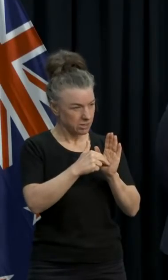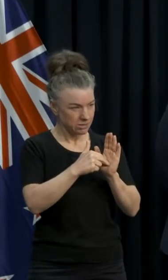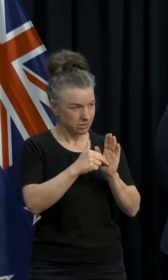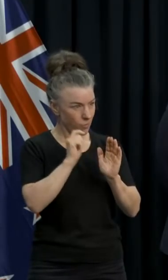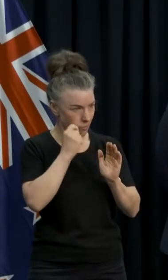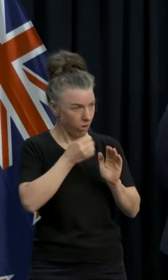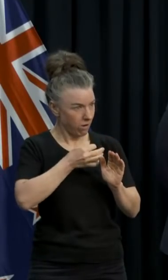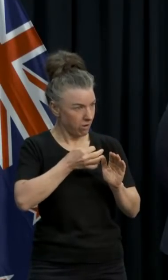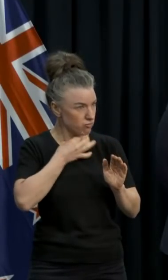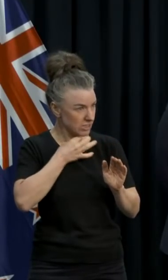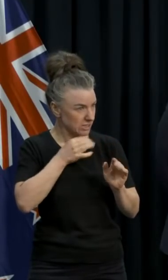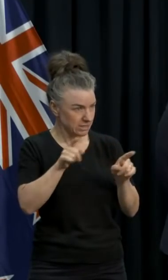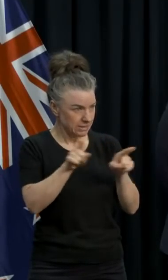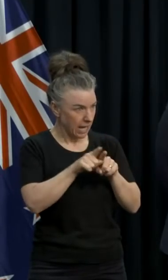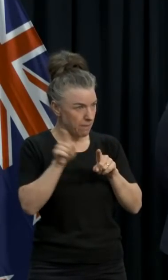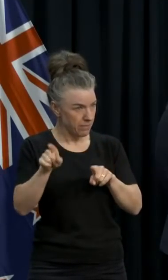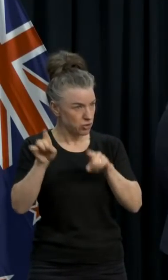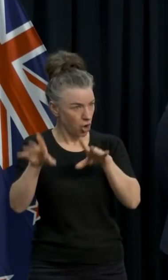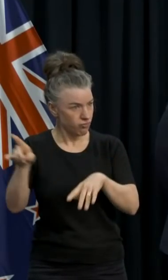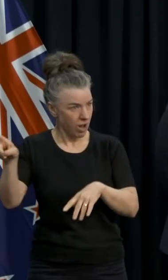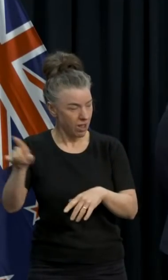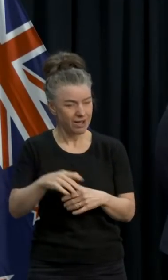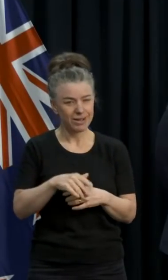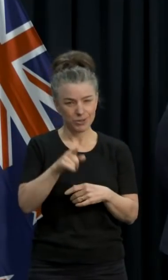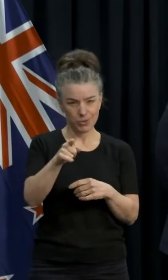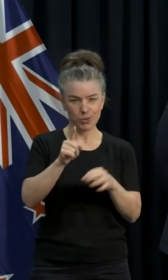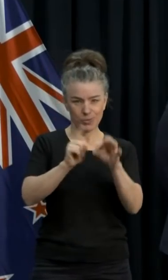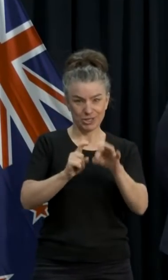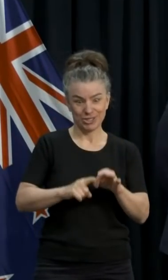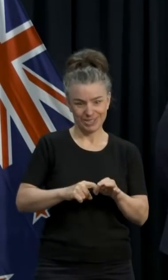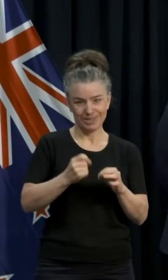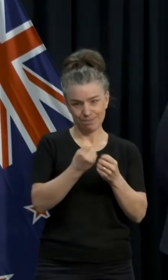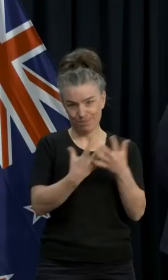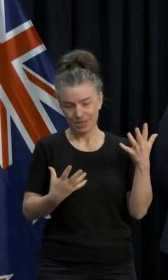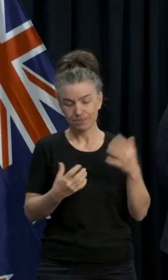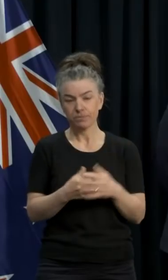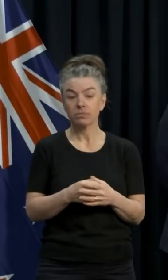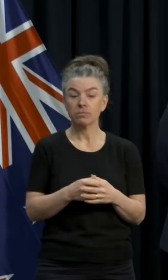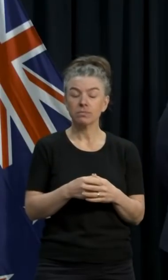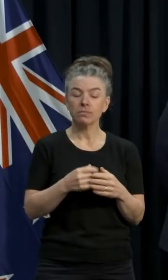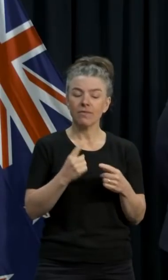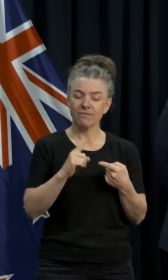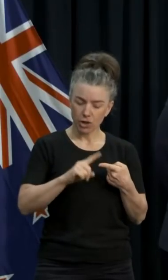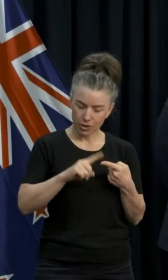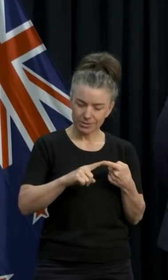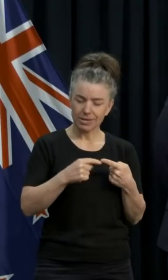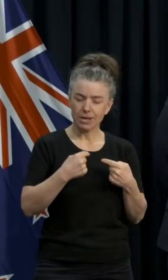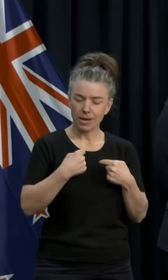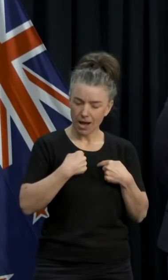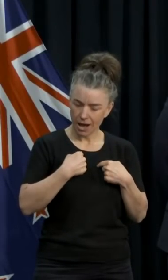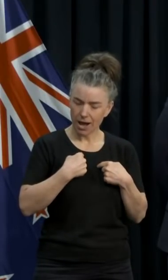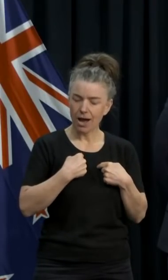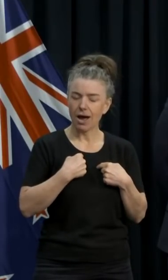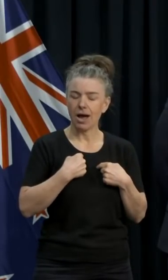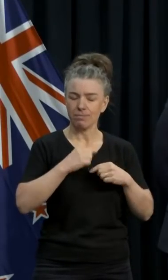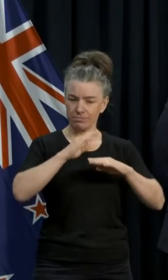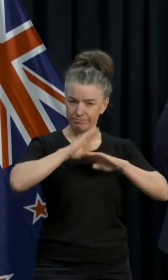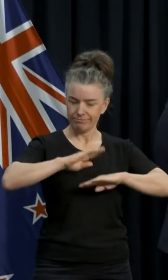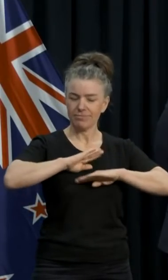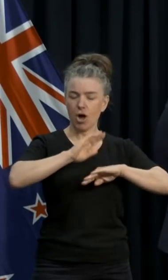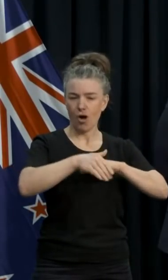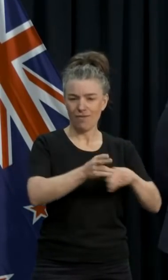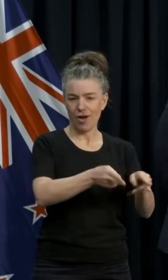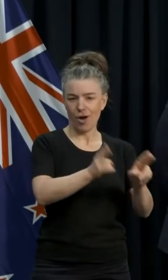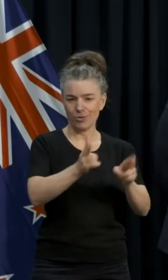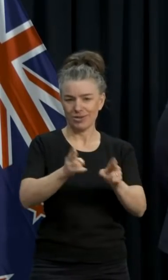happen? I'll start with the last part of your question. I am confident in the processes in our managed isolation facilities. So far, over